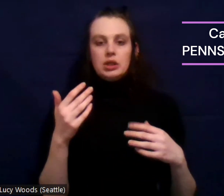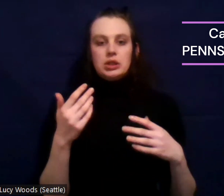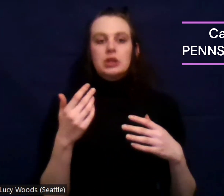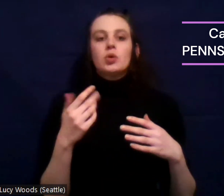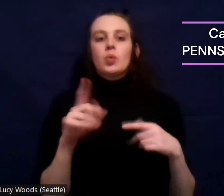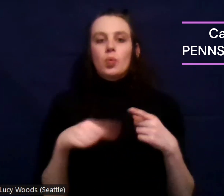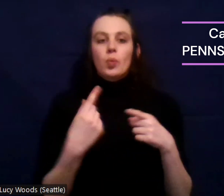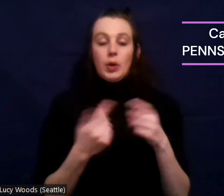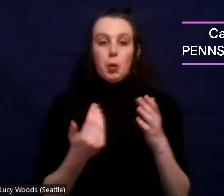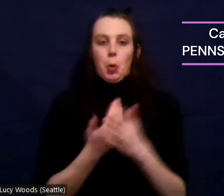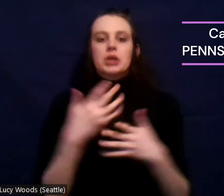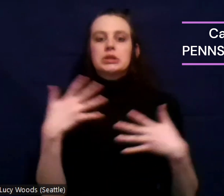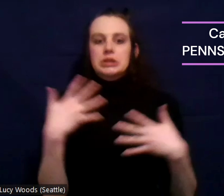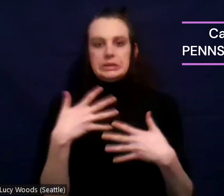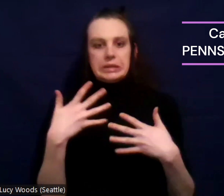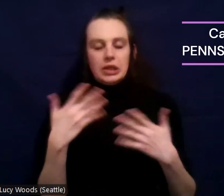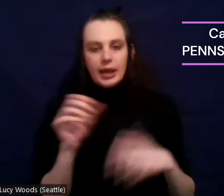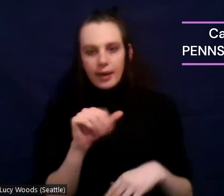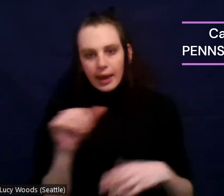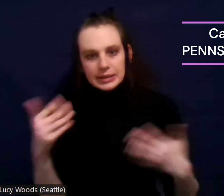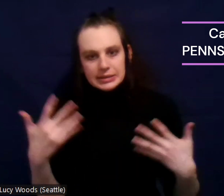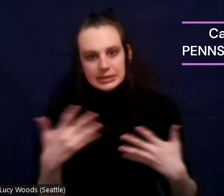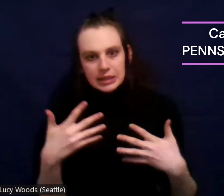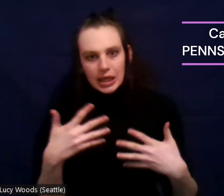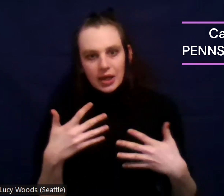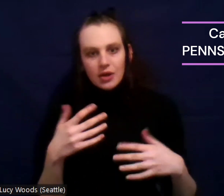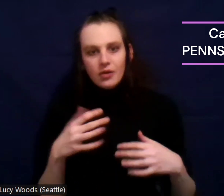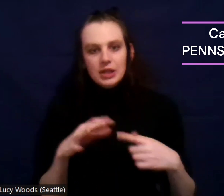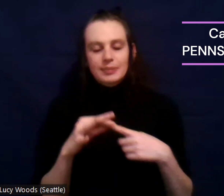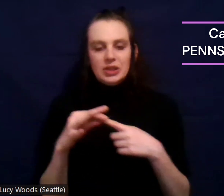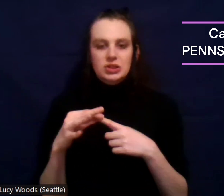120 people, because that's not usually the norm when you go in